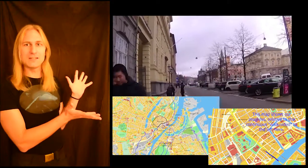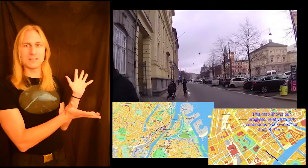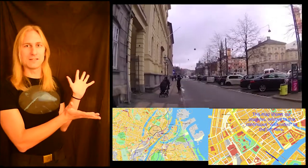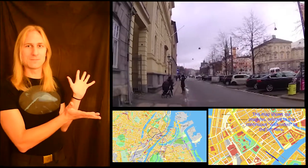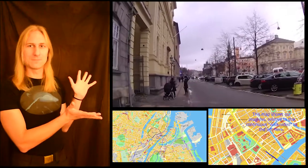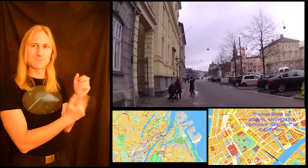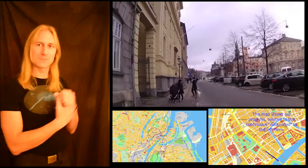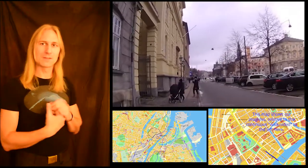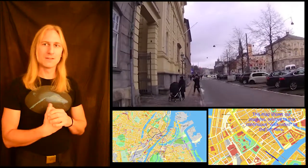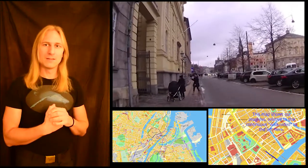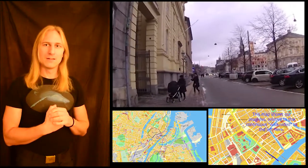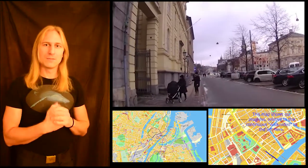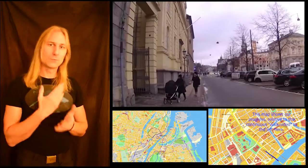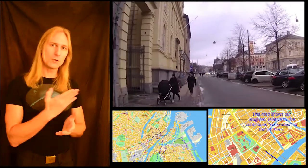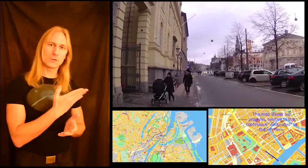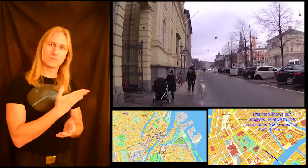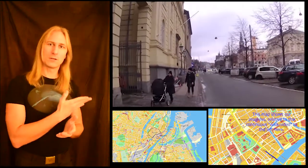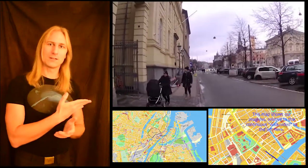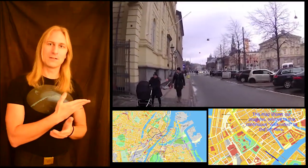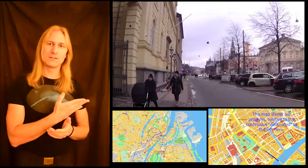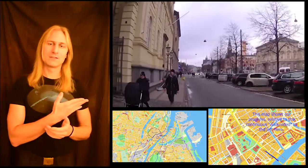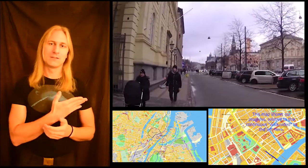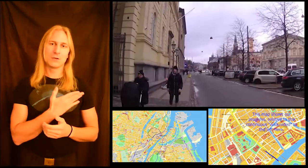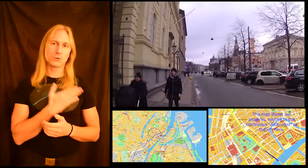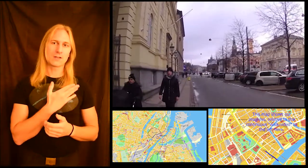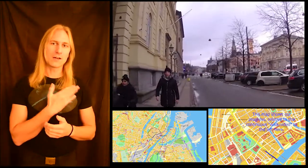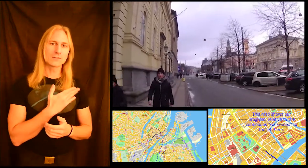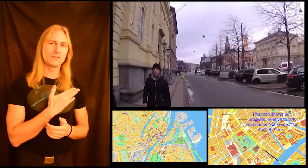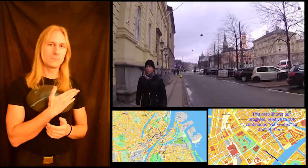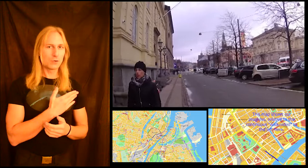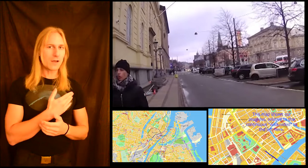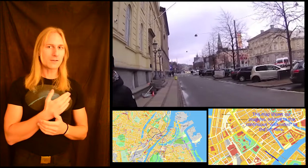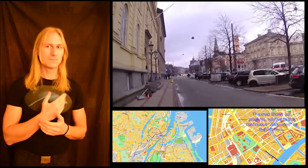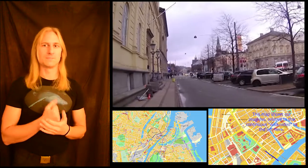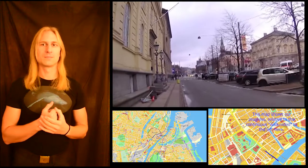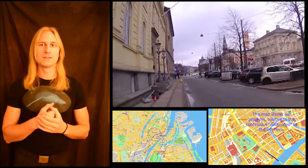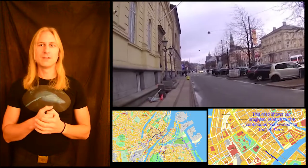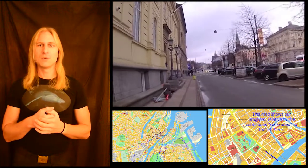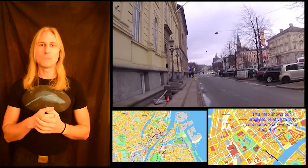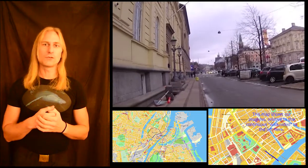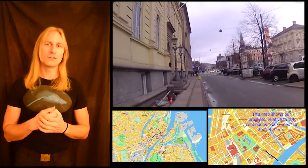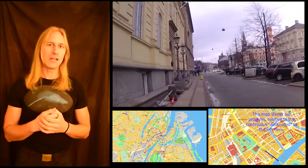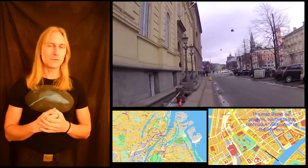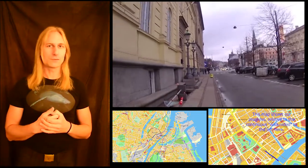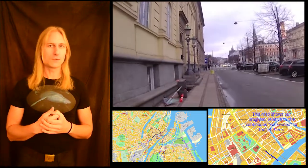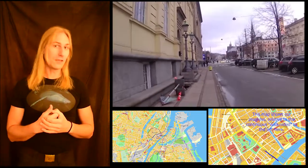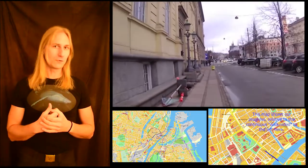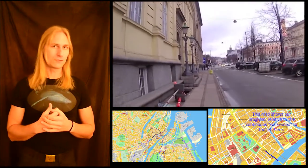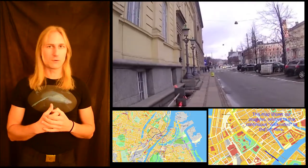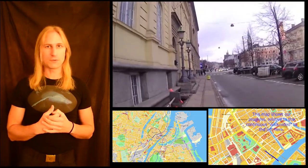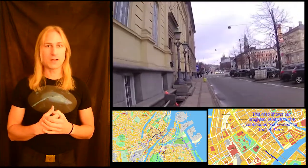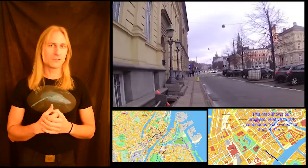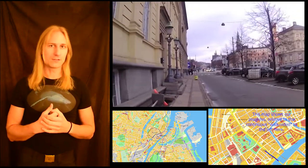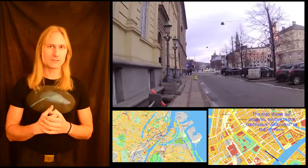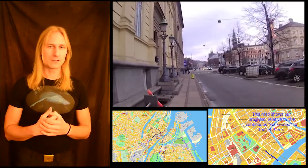actually see here. The road we're following is H.C. Andersen's Boulevard, obviously named after the